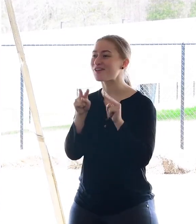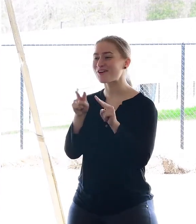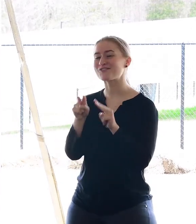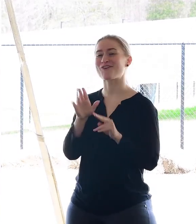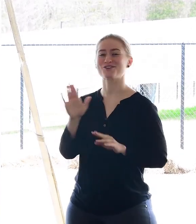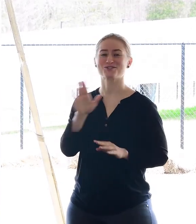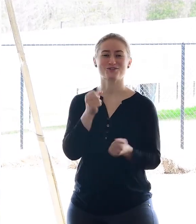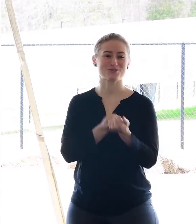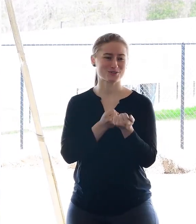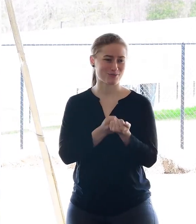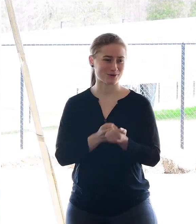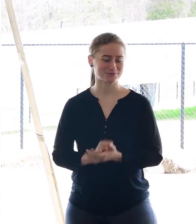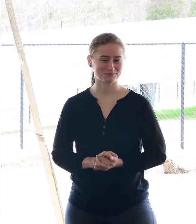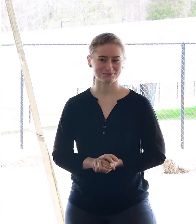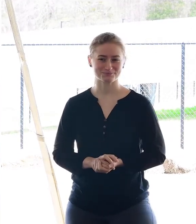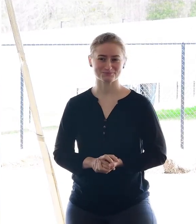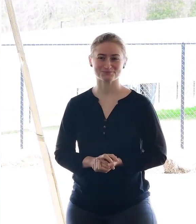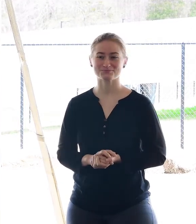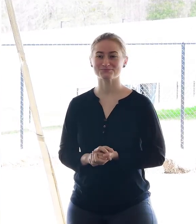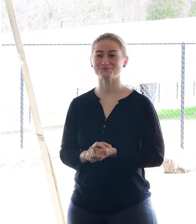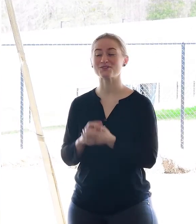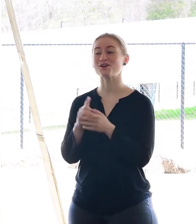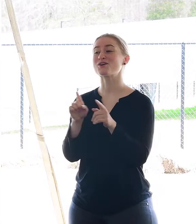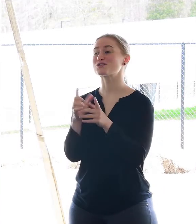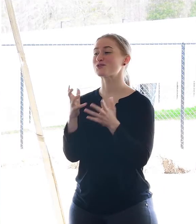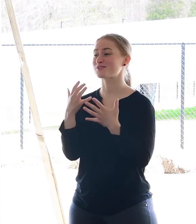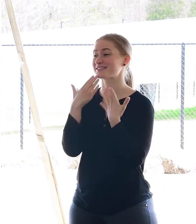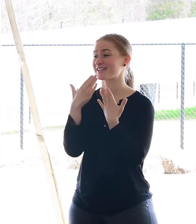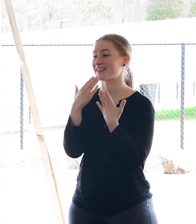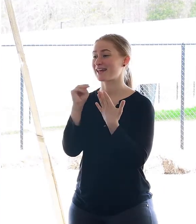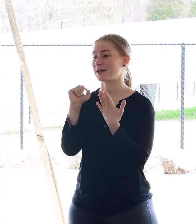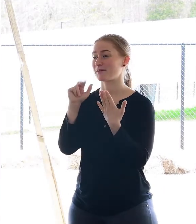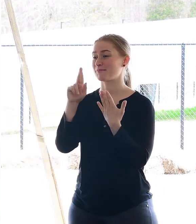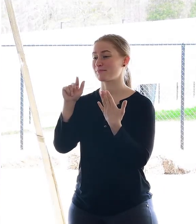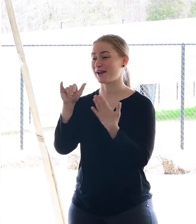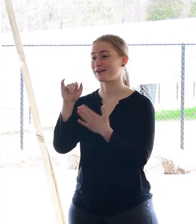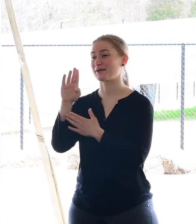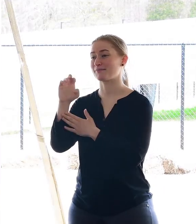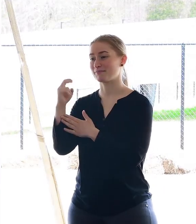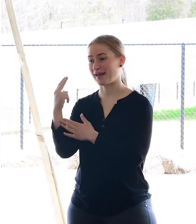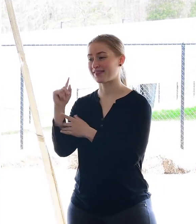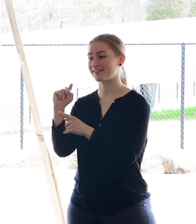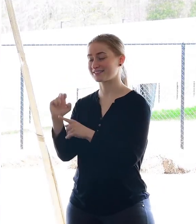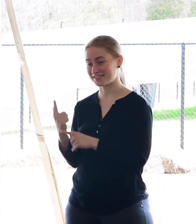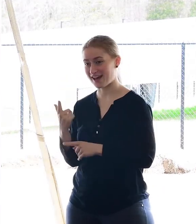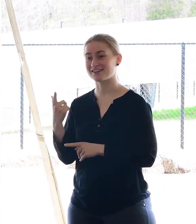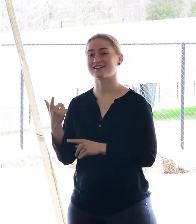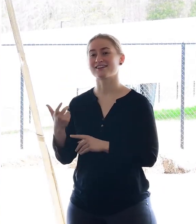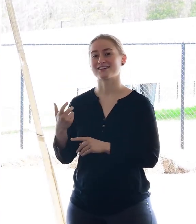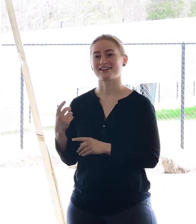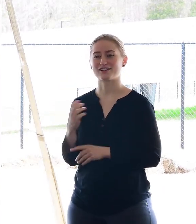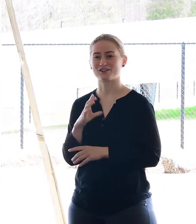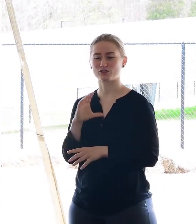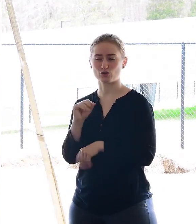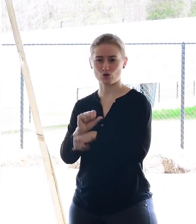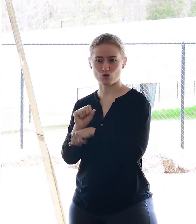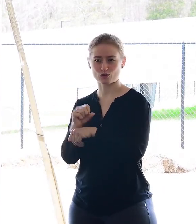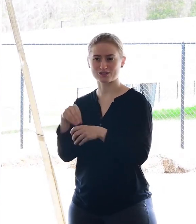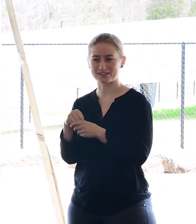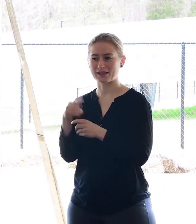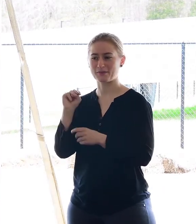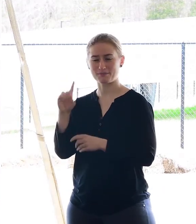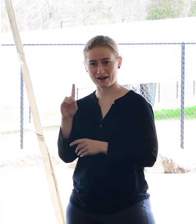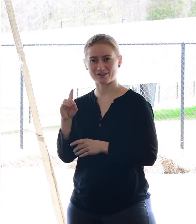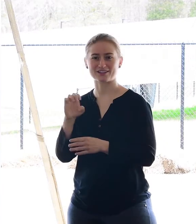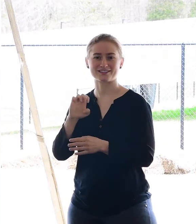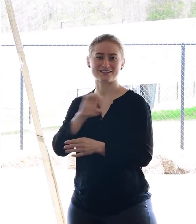support. In addition, thank you to Mary Beth Tung and her colleagues at the Maryland Energy Administration. Without